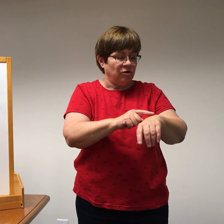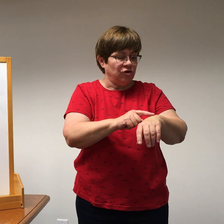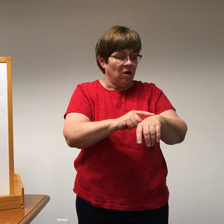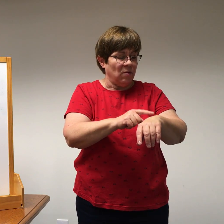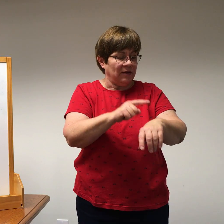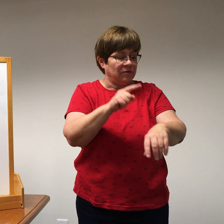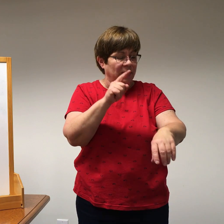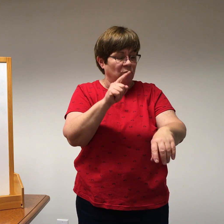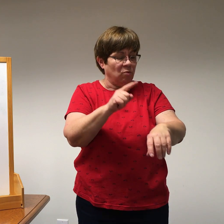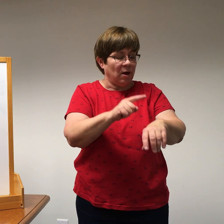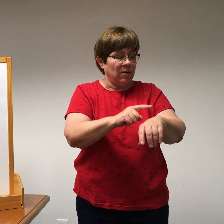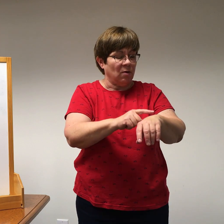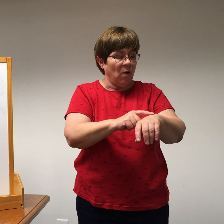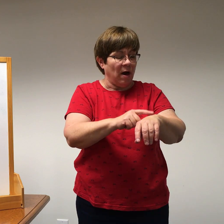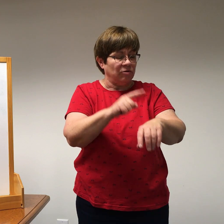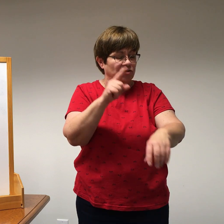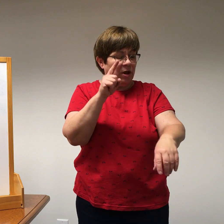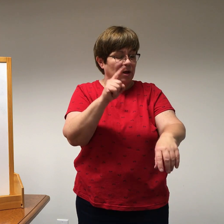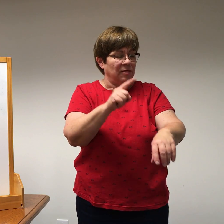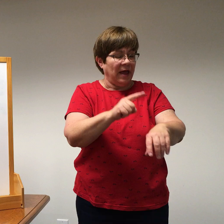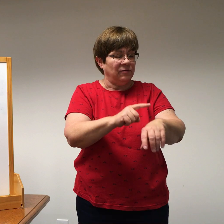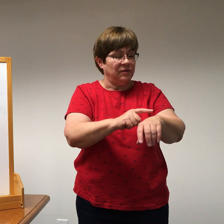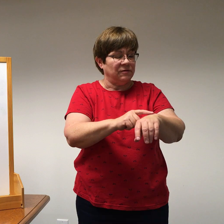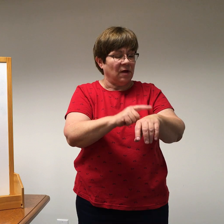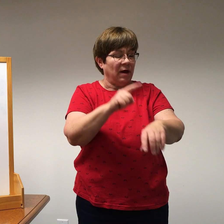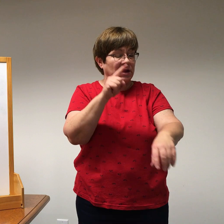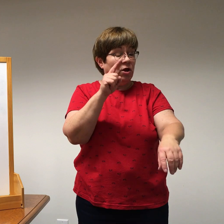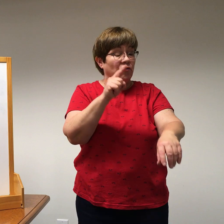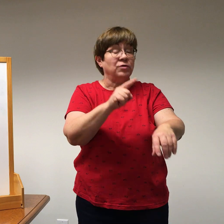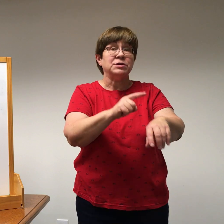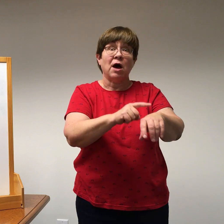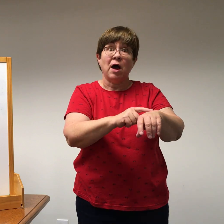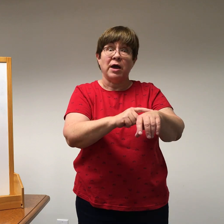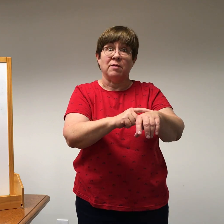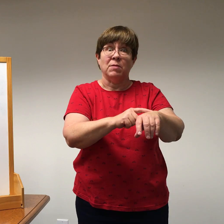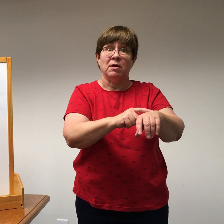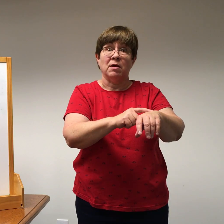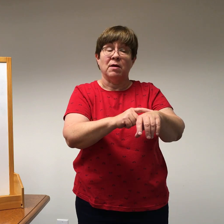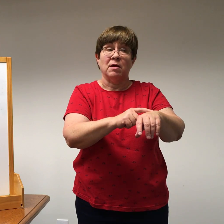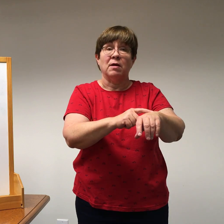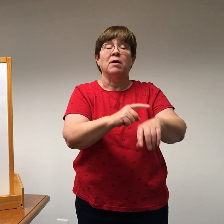our wrist like we're wearing a watch. That's the sign for time.